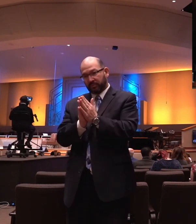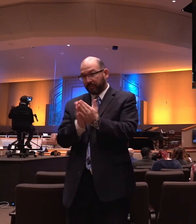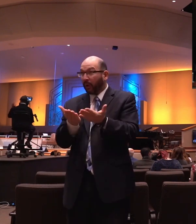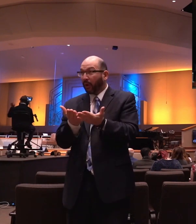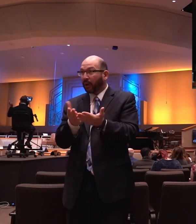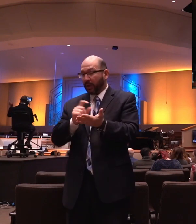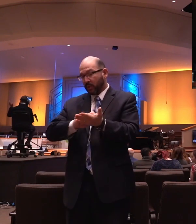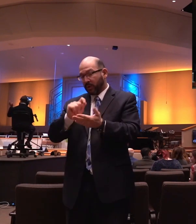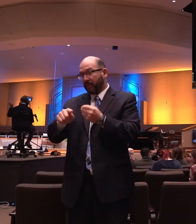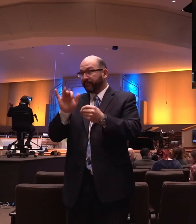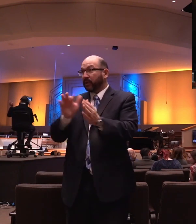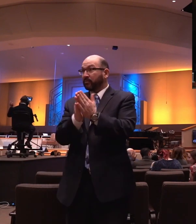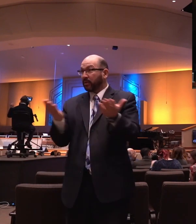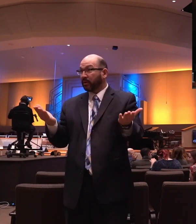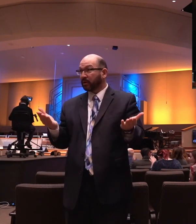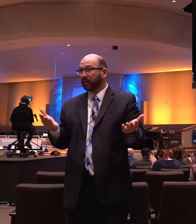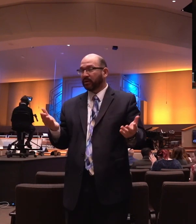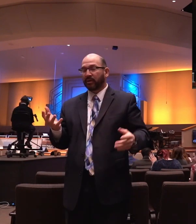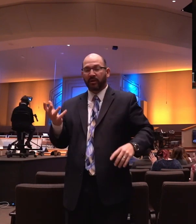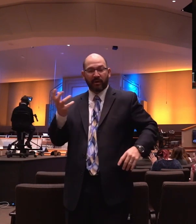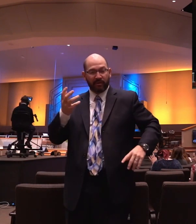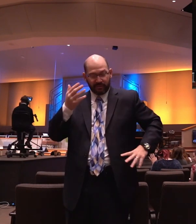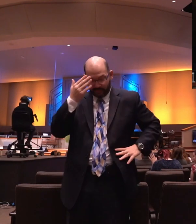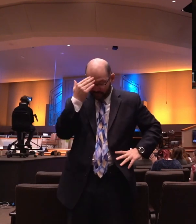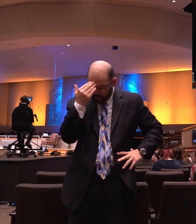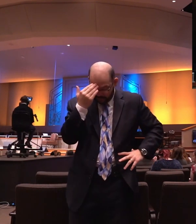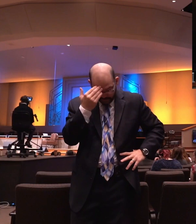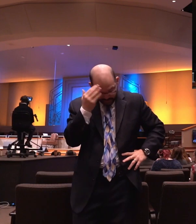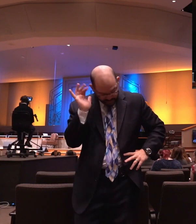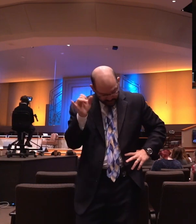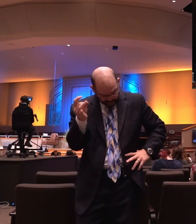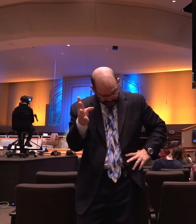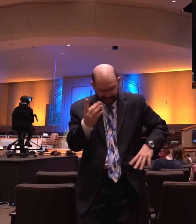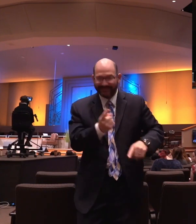report? Yeah, those are the worst days in the history of school.